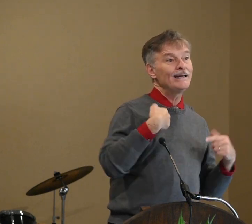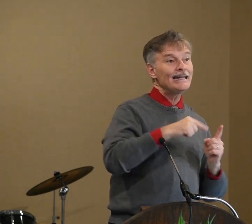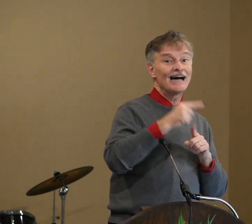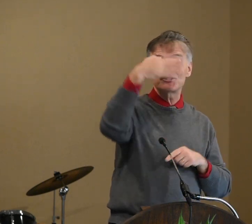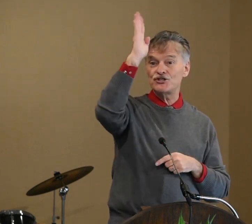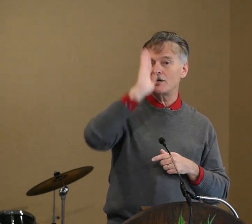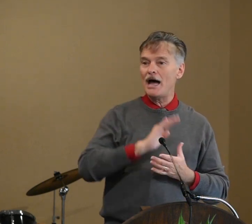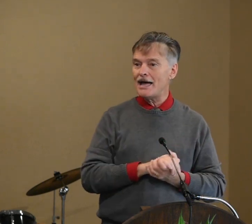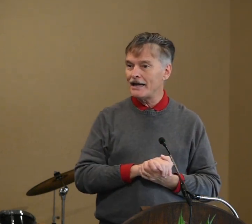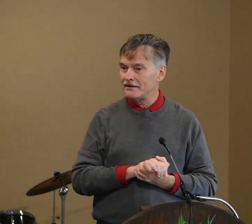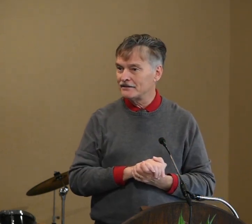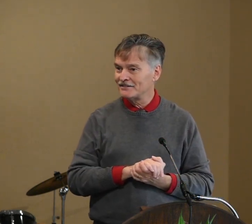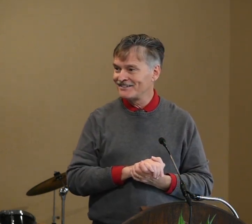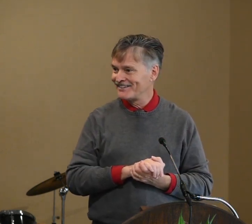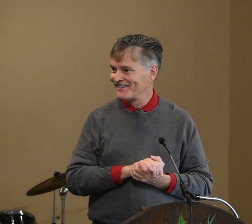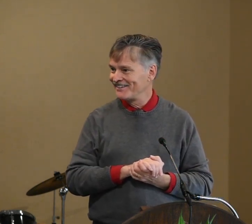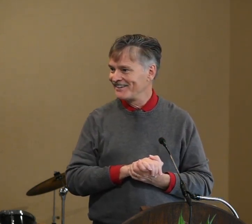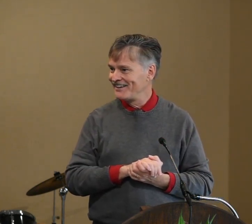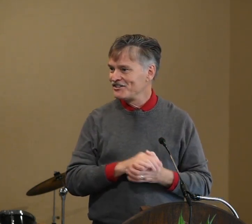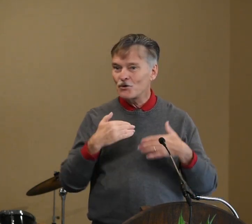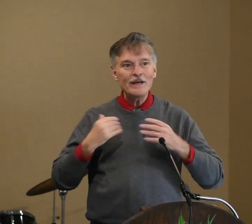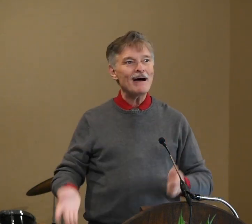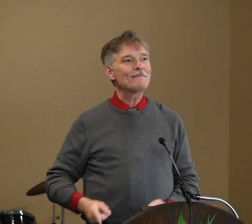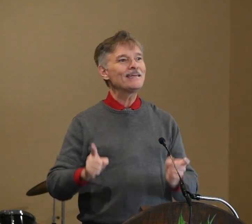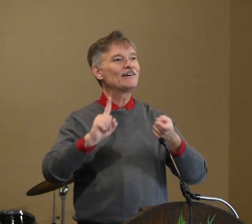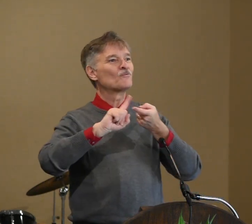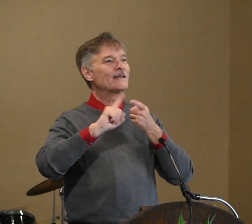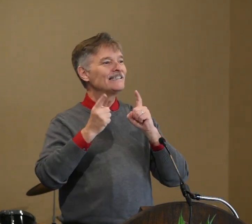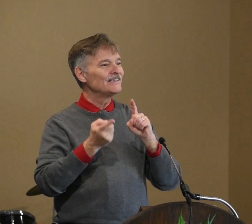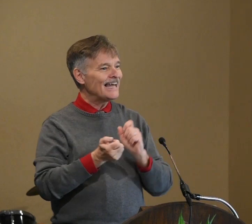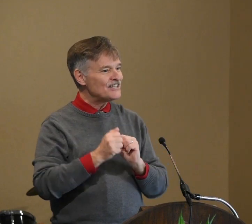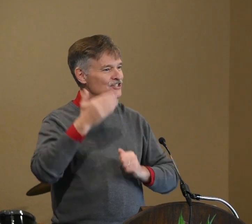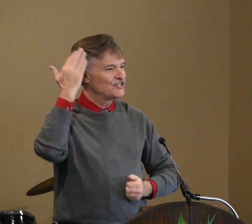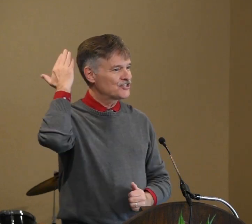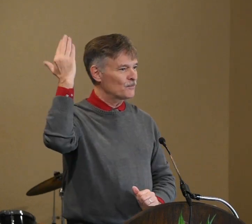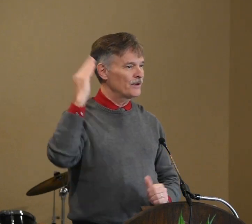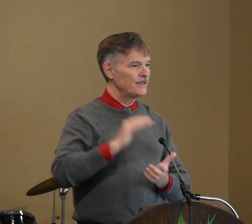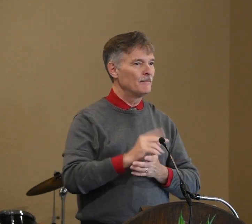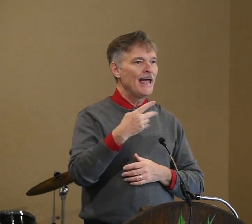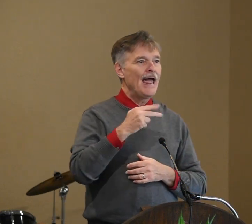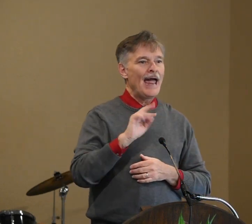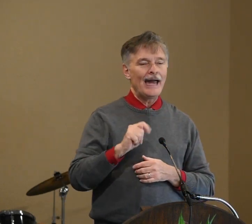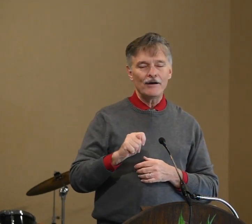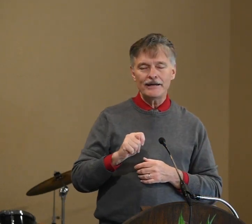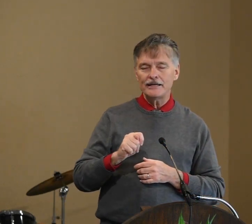bring us to God. So we might be in relationship with him.